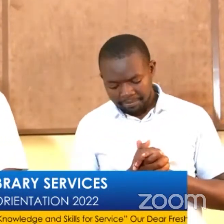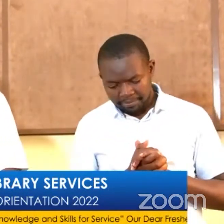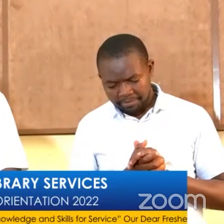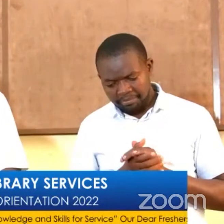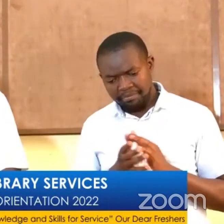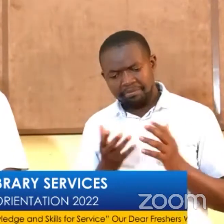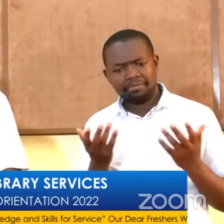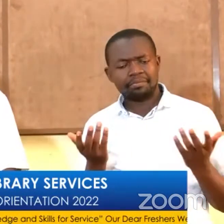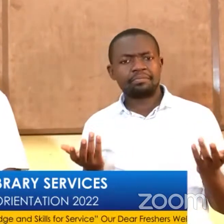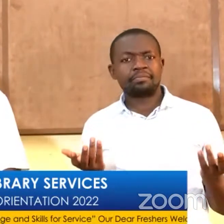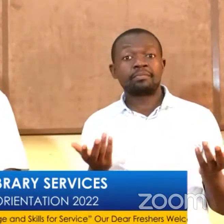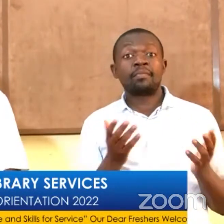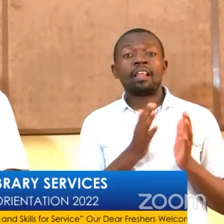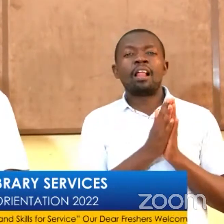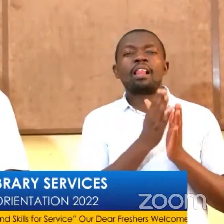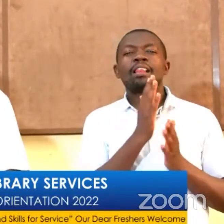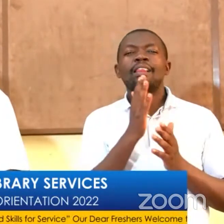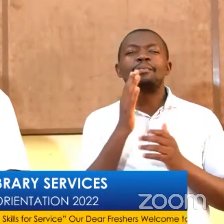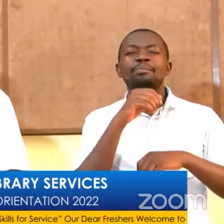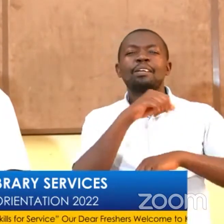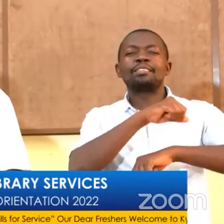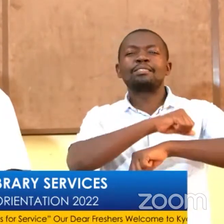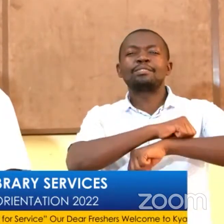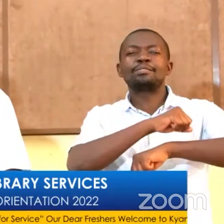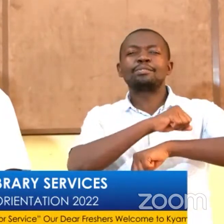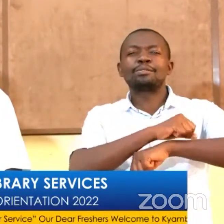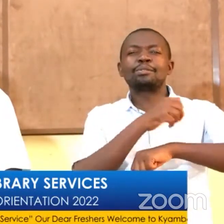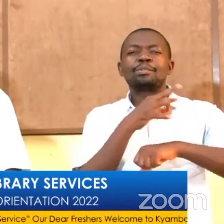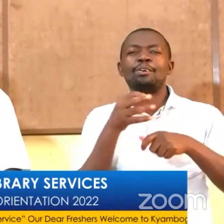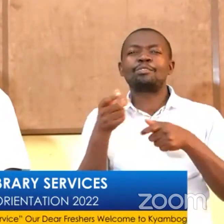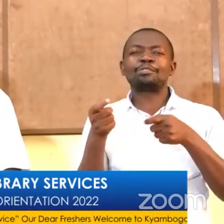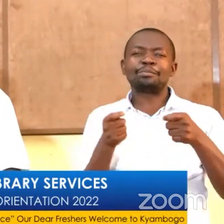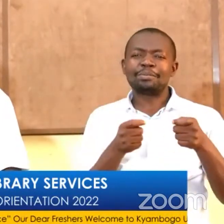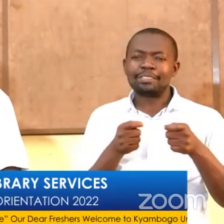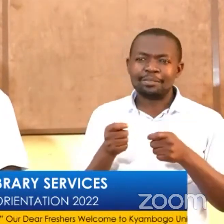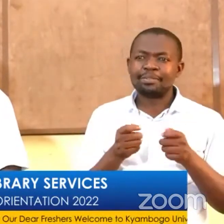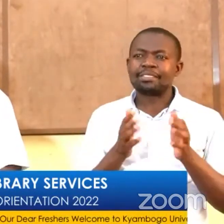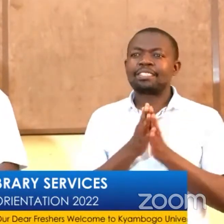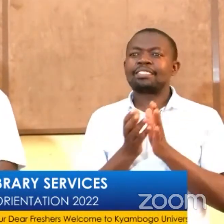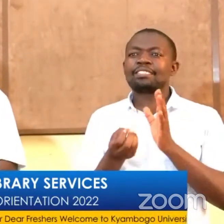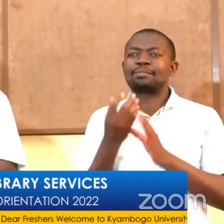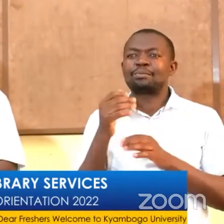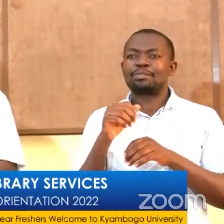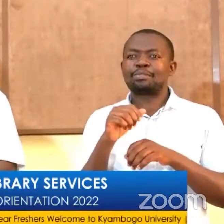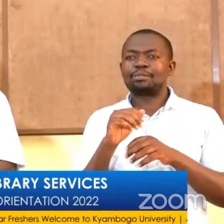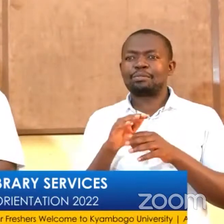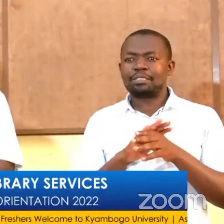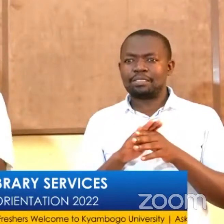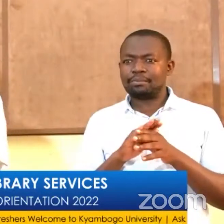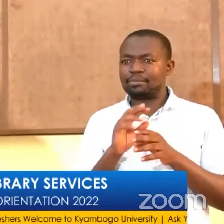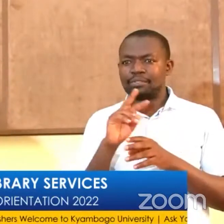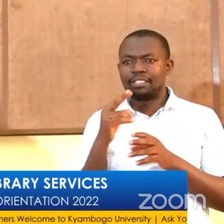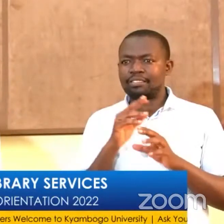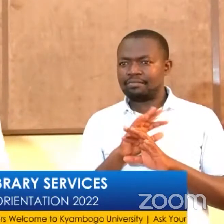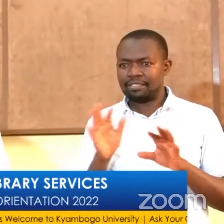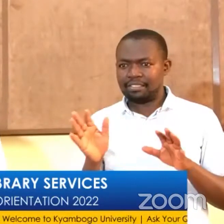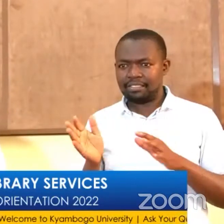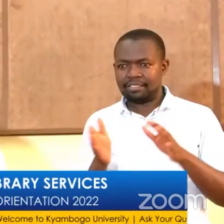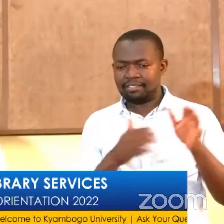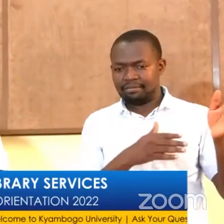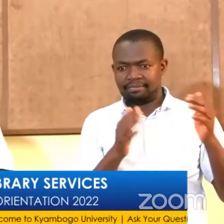Where is Library School of Management and Entrepreneurship? That has been answered. Thank you.